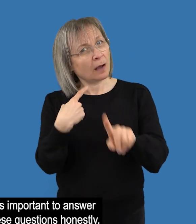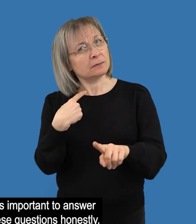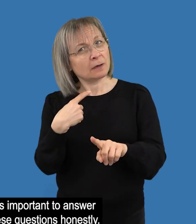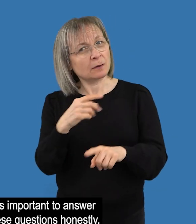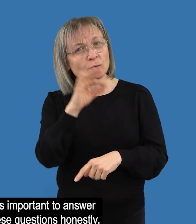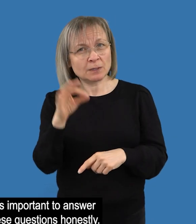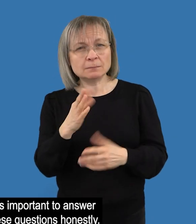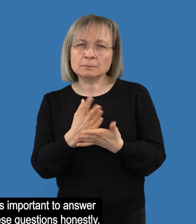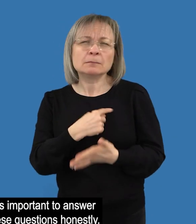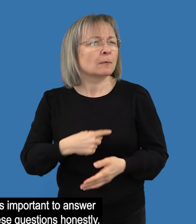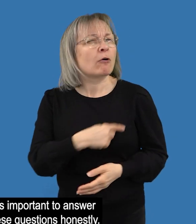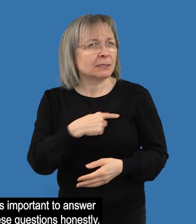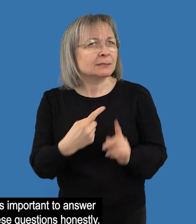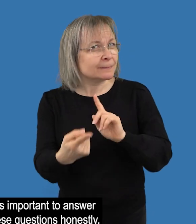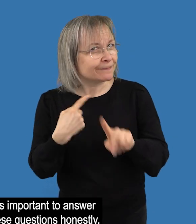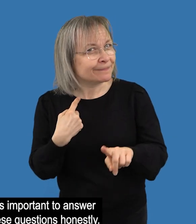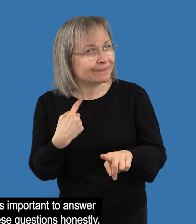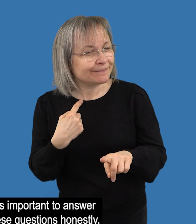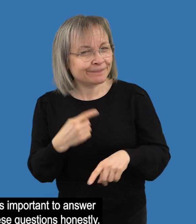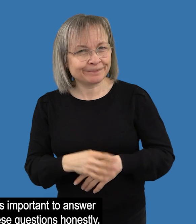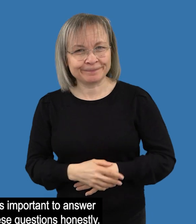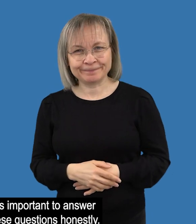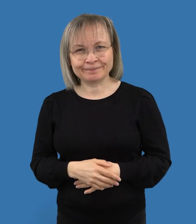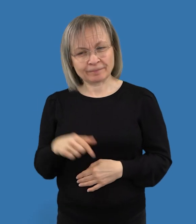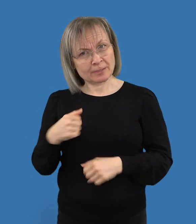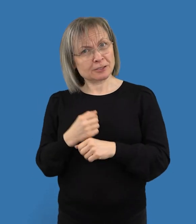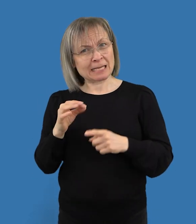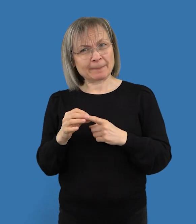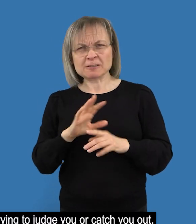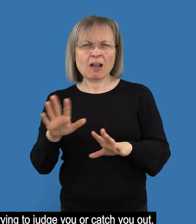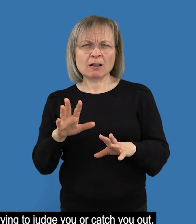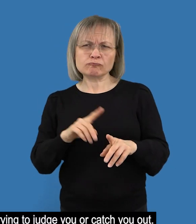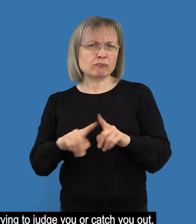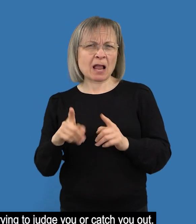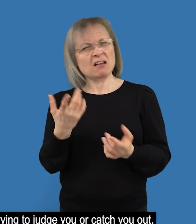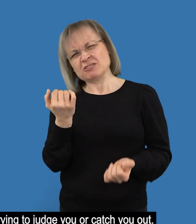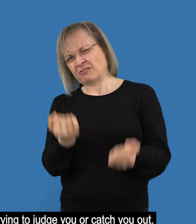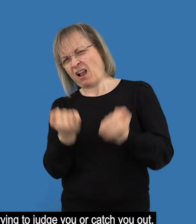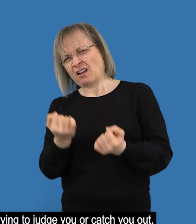It's important to answer these questions honestly. Your